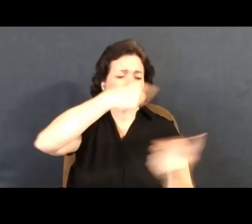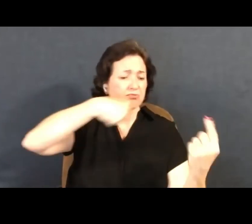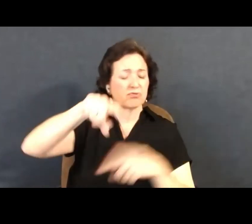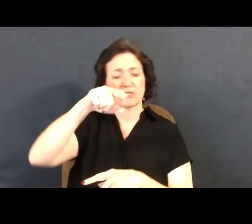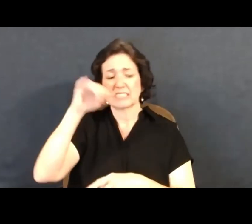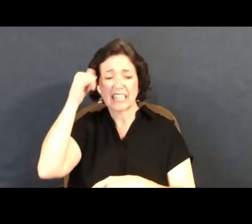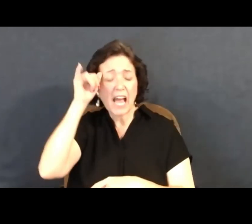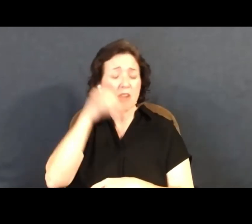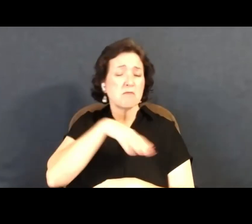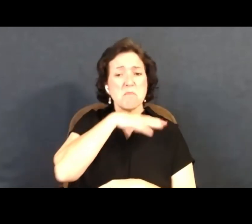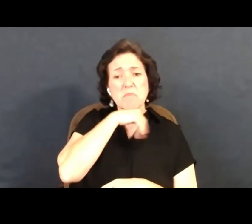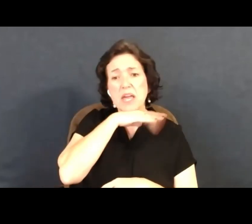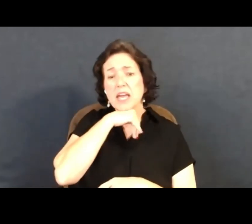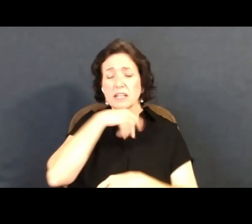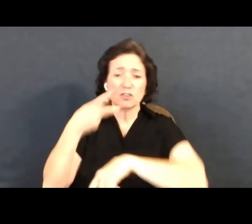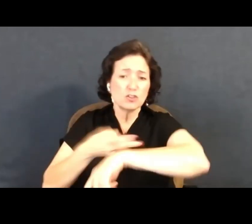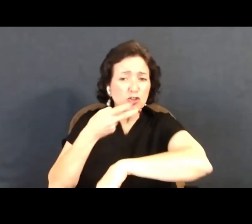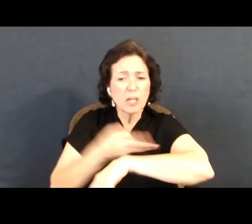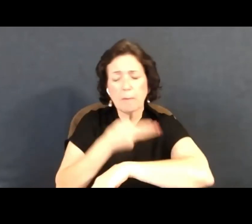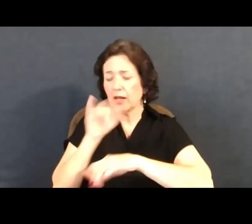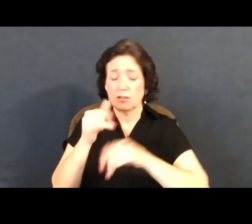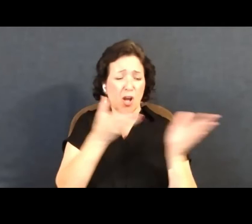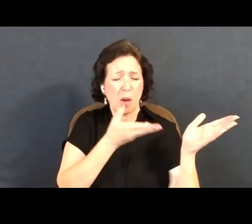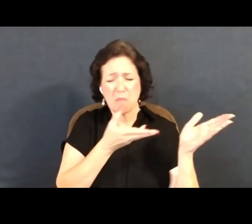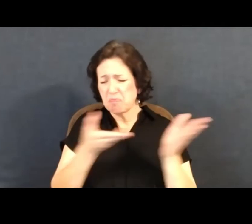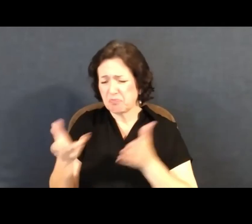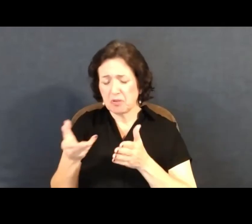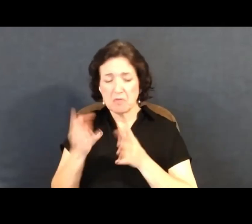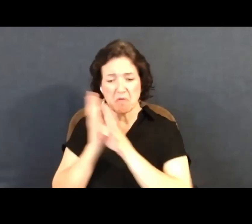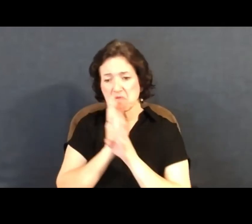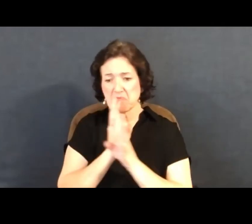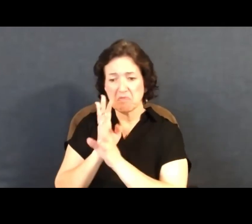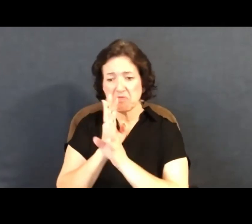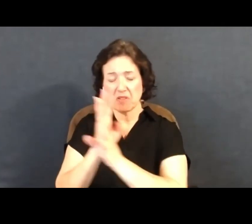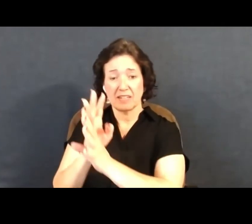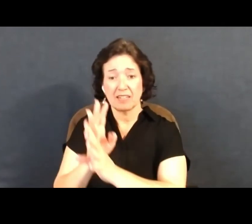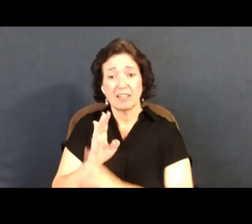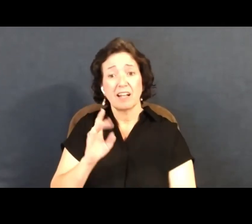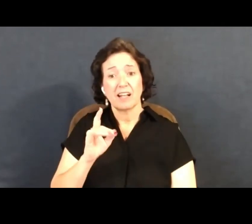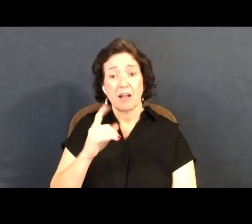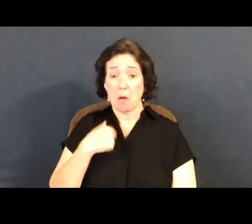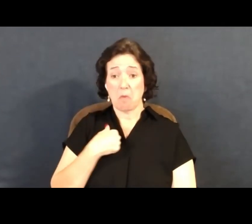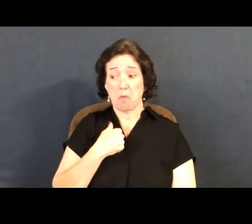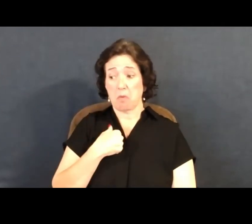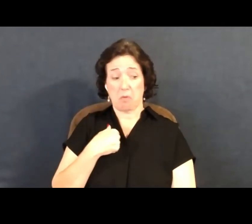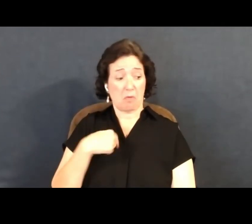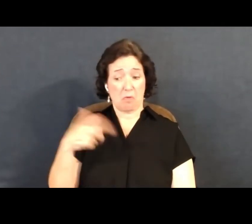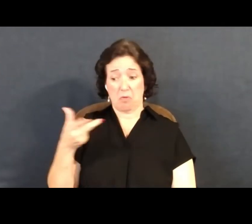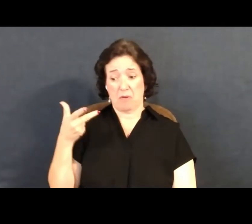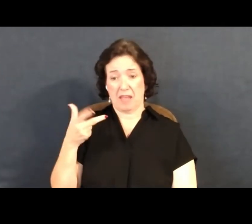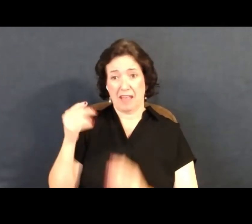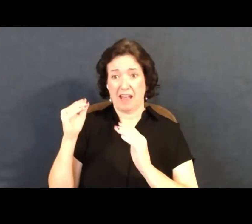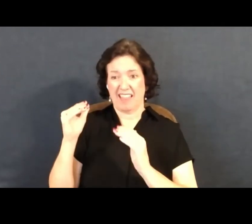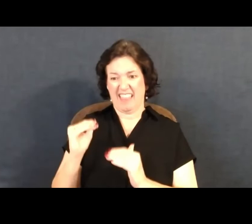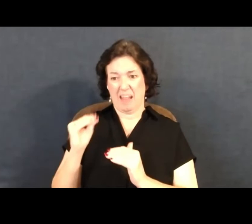and sheep and bring those animals back in a single file. And for little boys like us, that dog was a wonder dog,